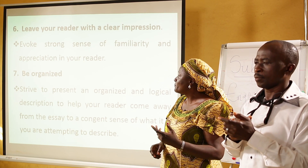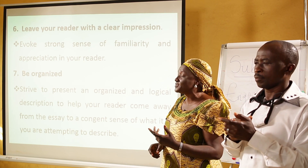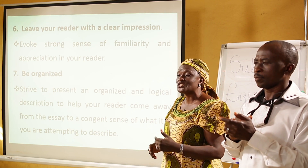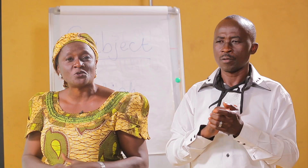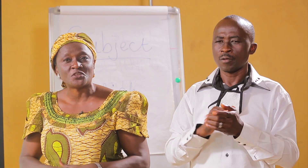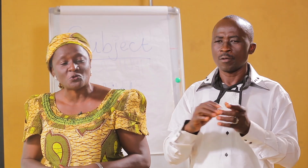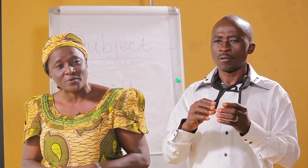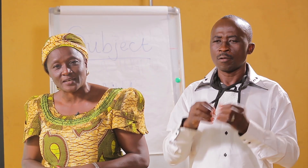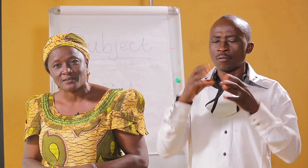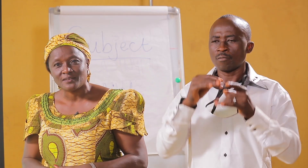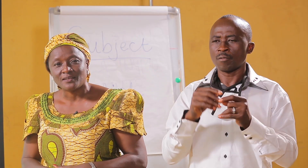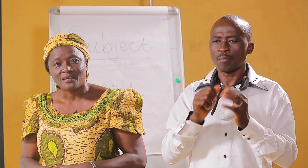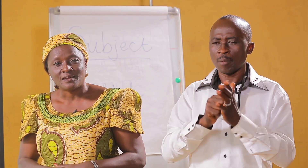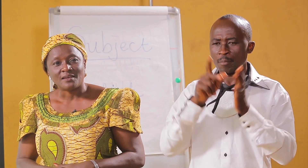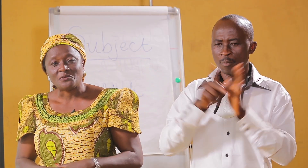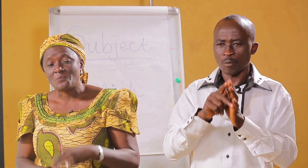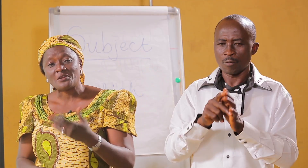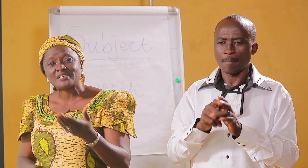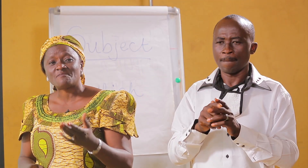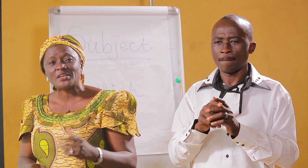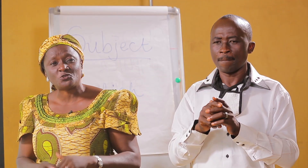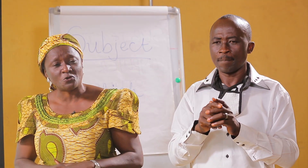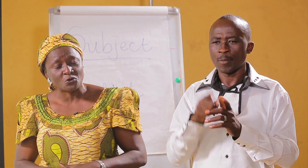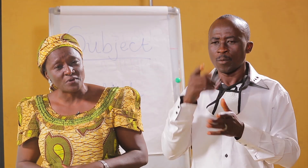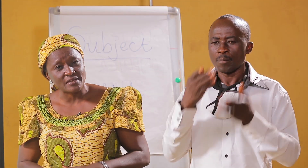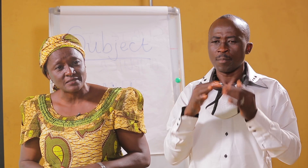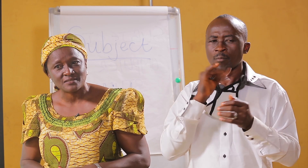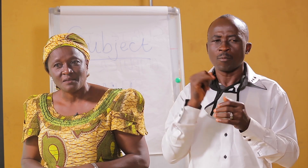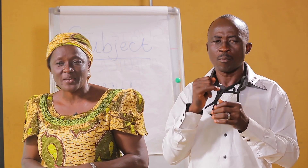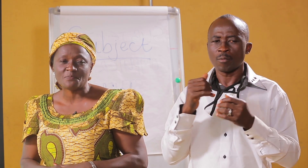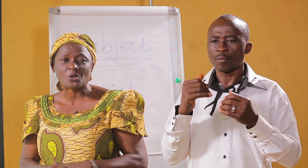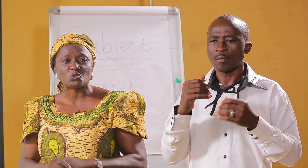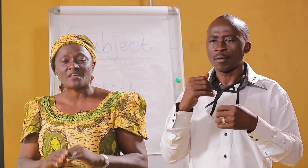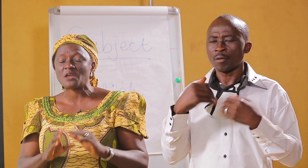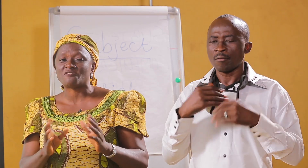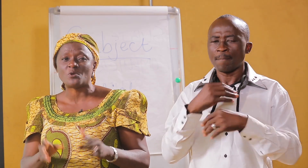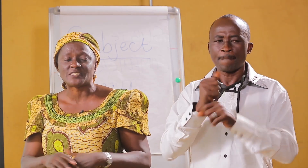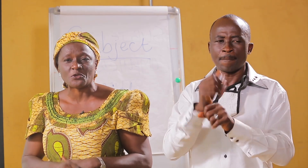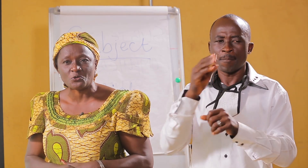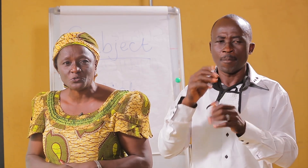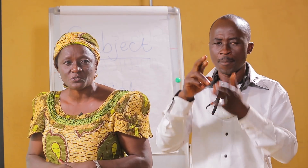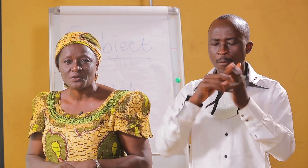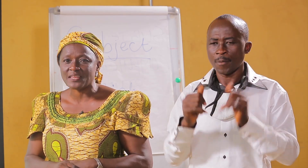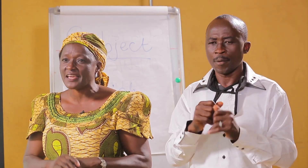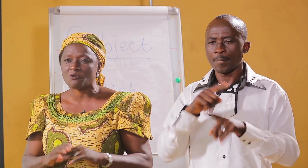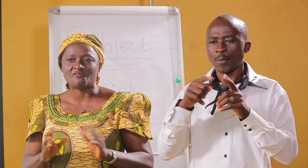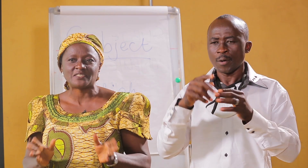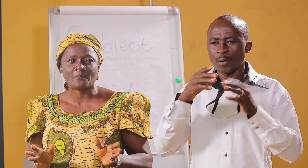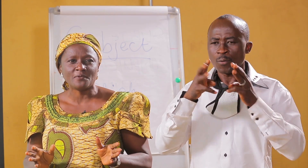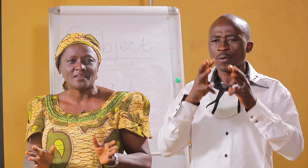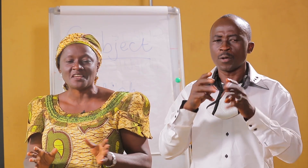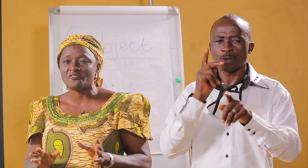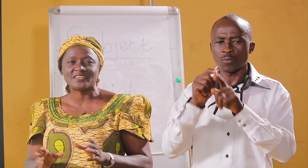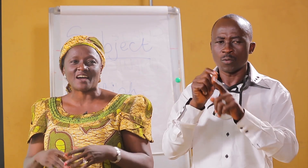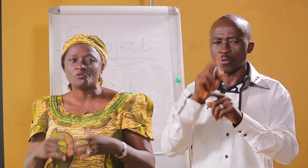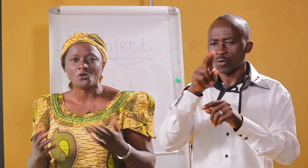and appreciation in your reader. You may not have met your readers, but because of the kind of words that you use, they get